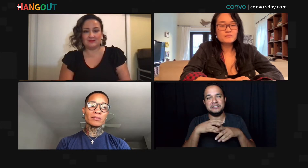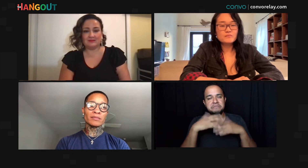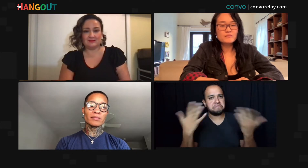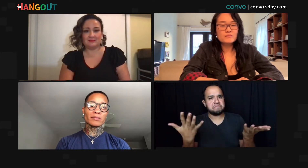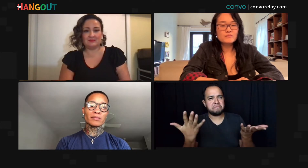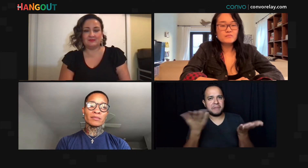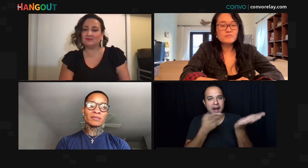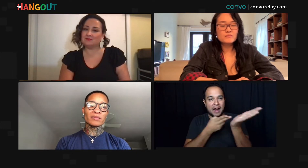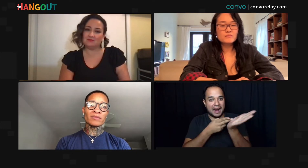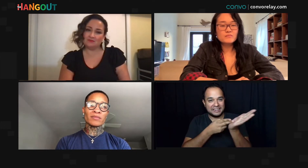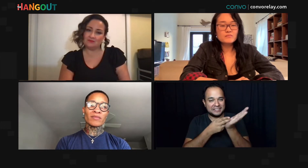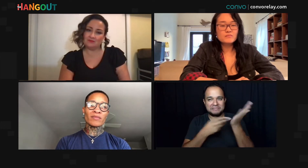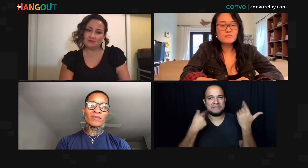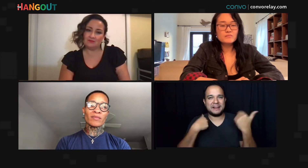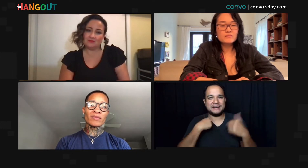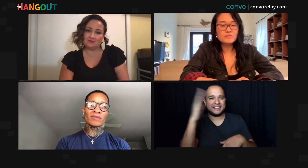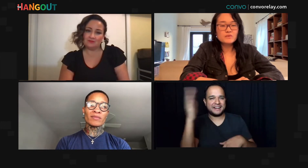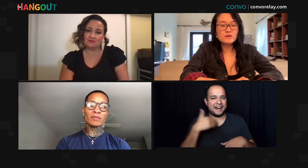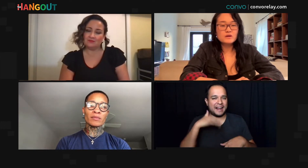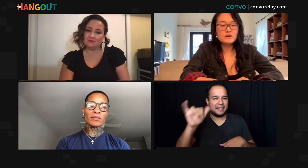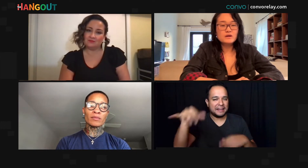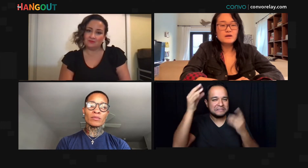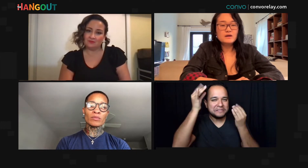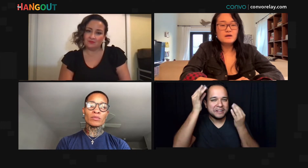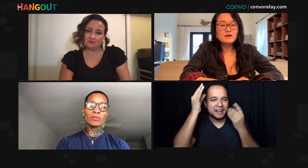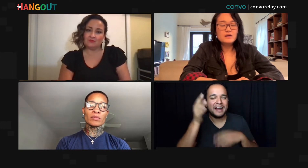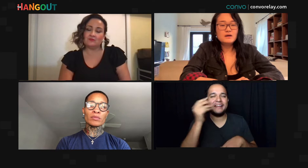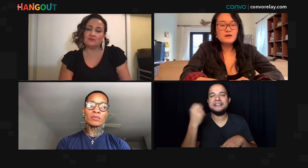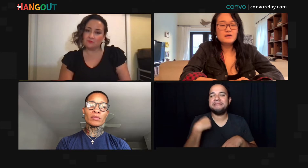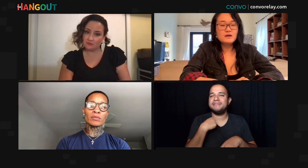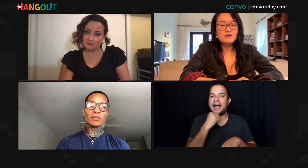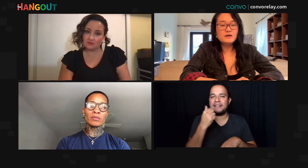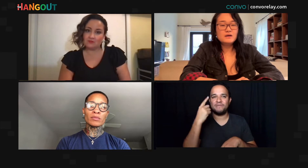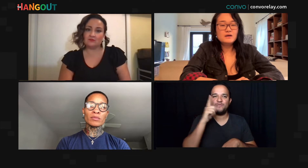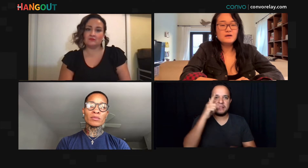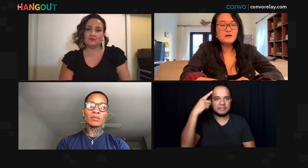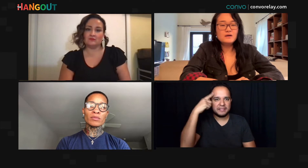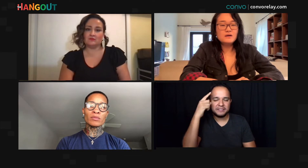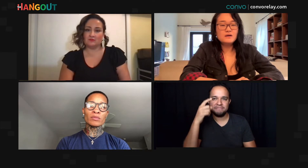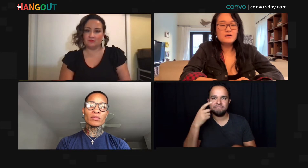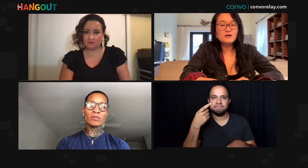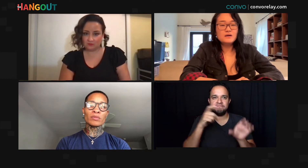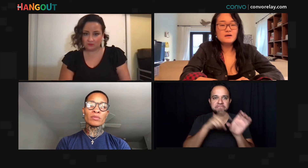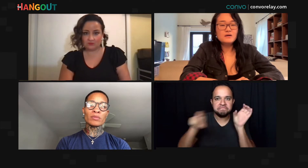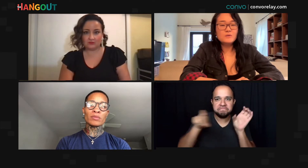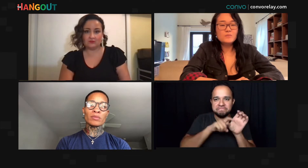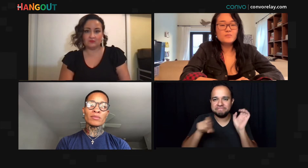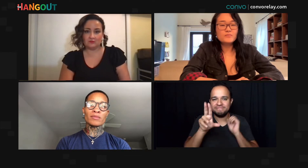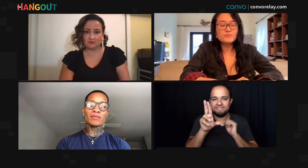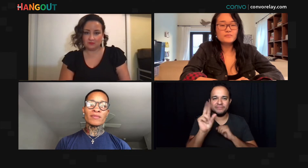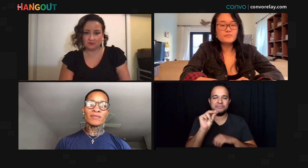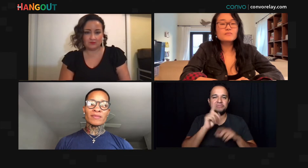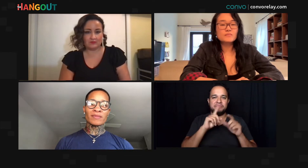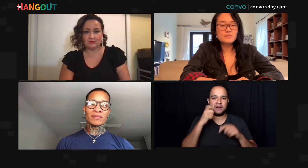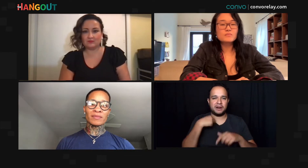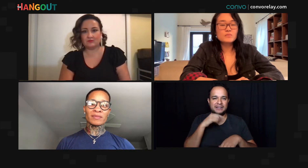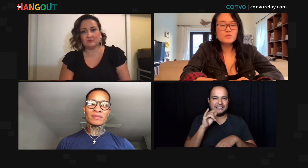Specifically in regards to coming out, honestly, I never had those thoughts. I didn't really think about coming